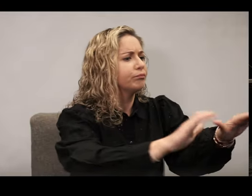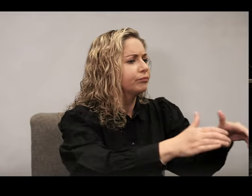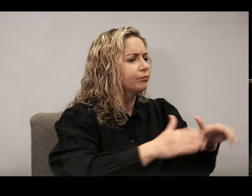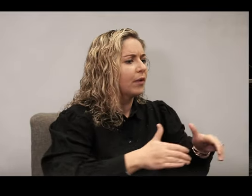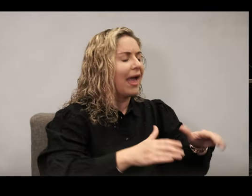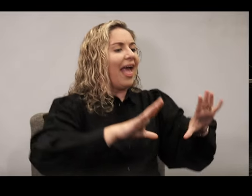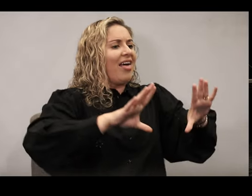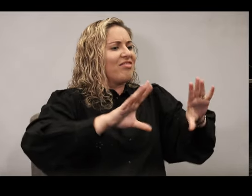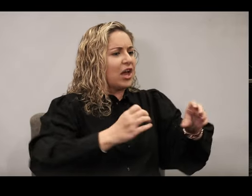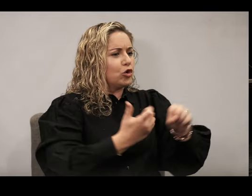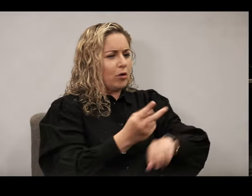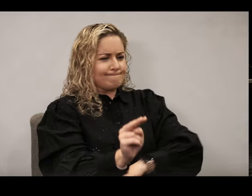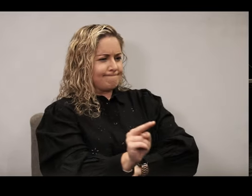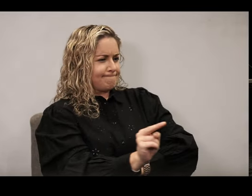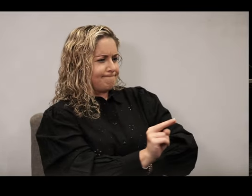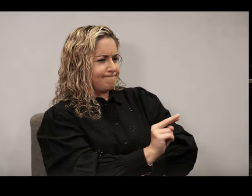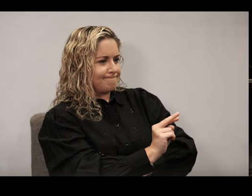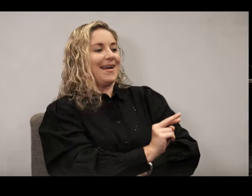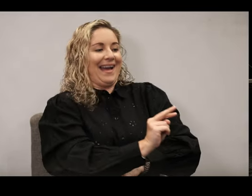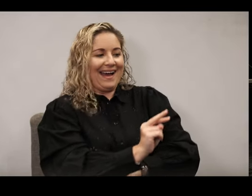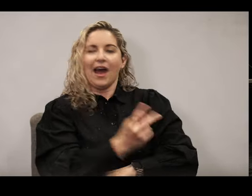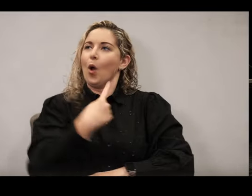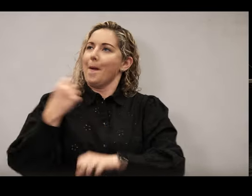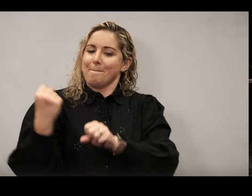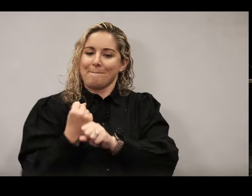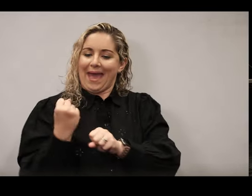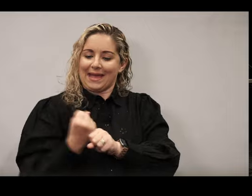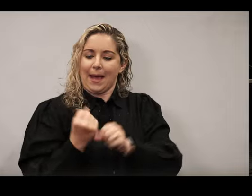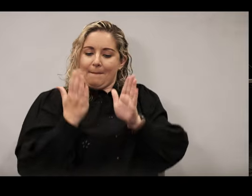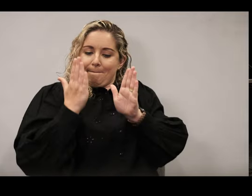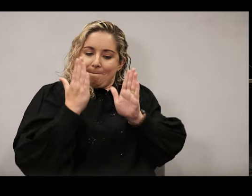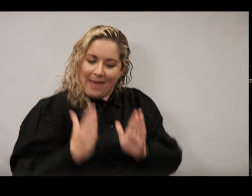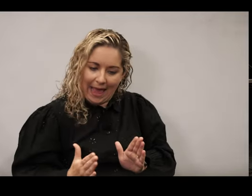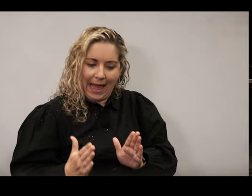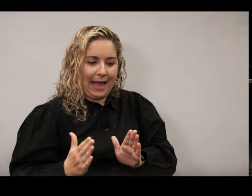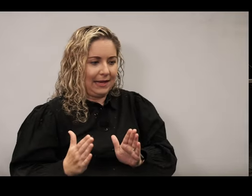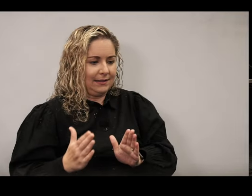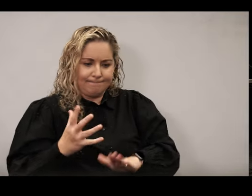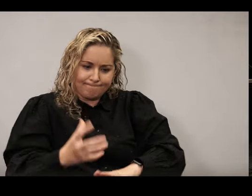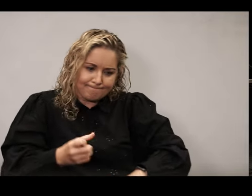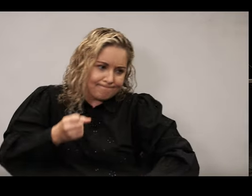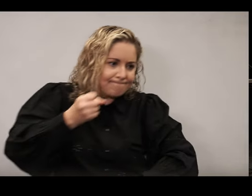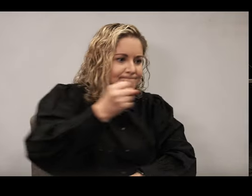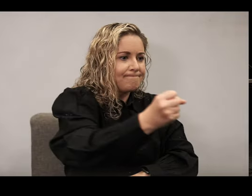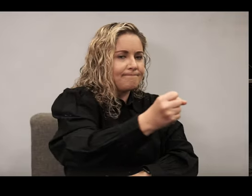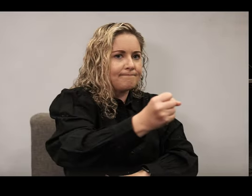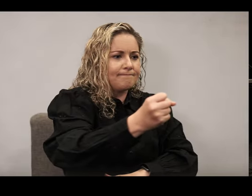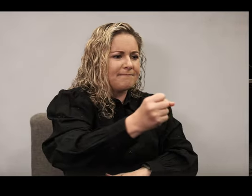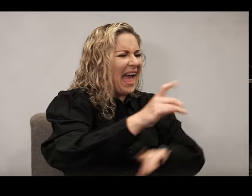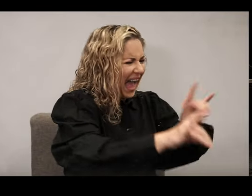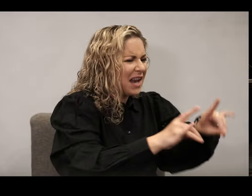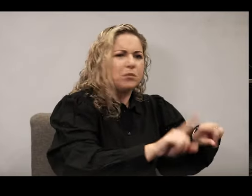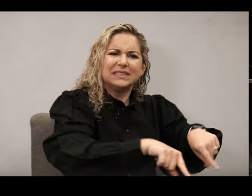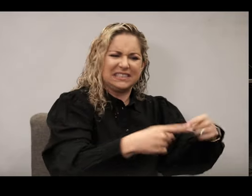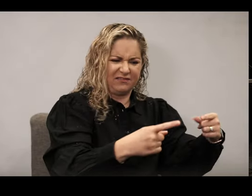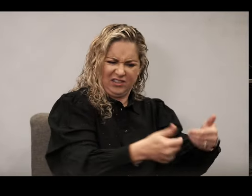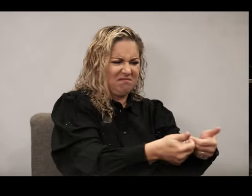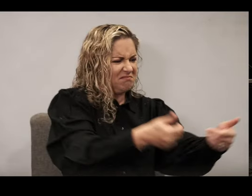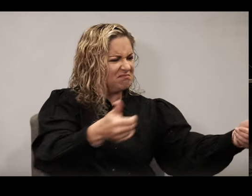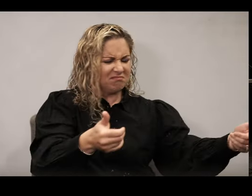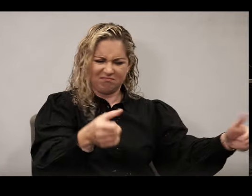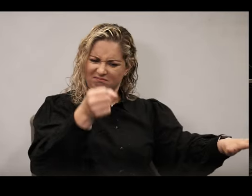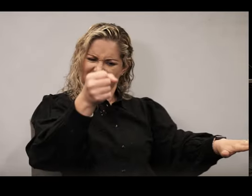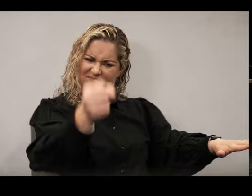mankind in our image, in our likeness," distinct from the animals. Animals created according to their kinds,